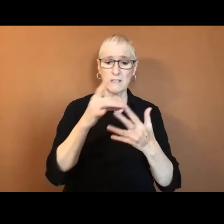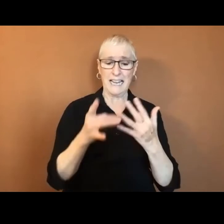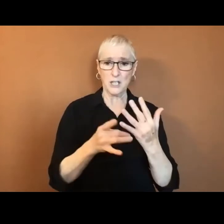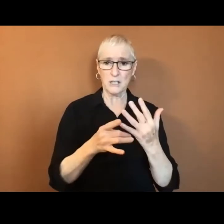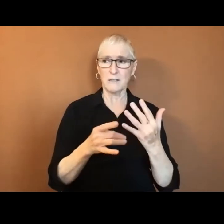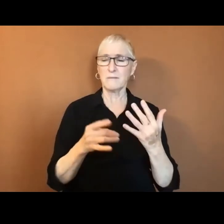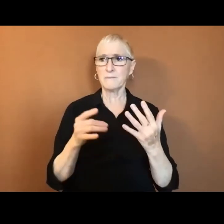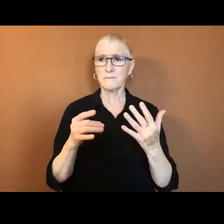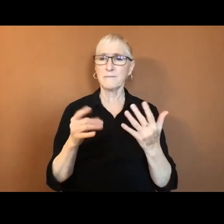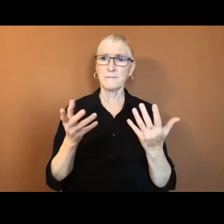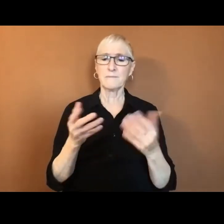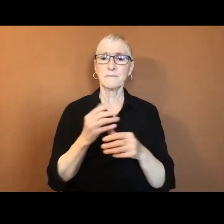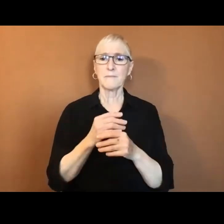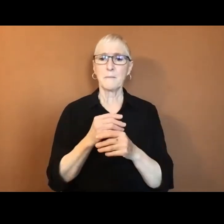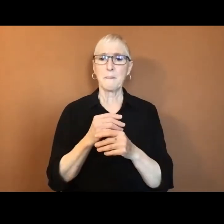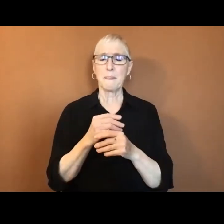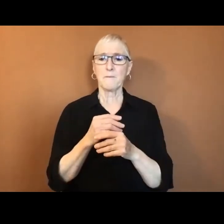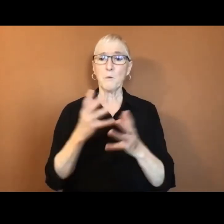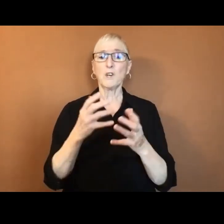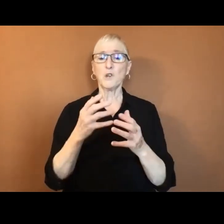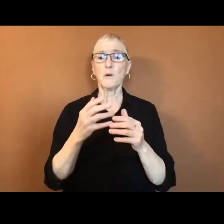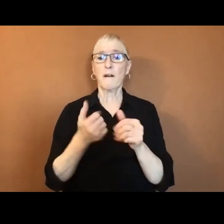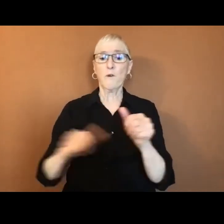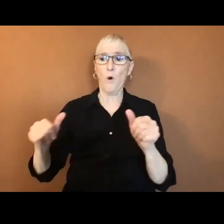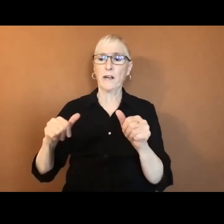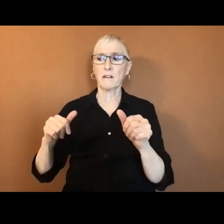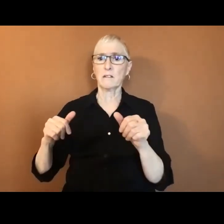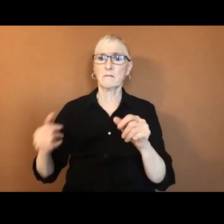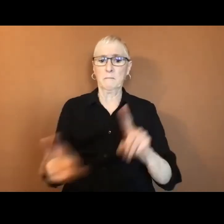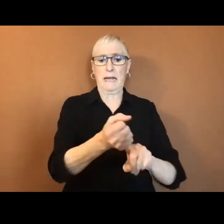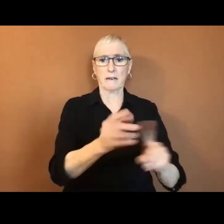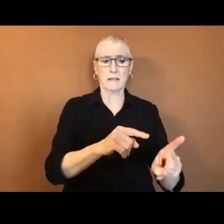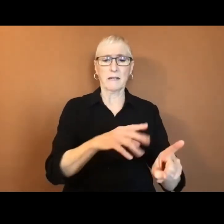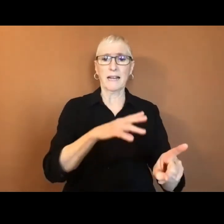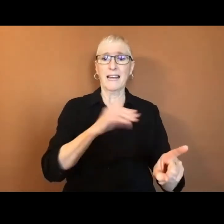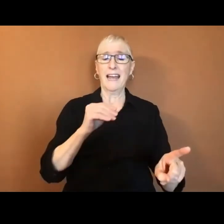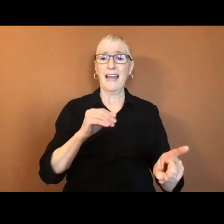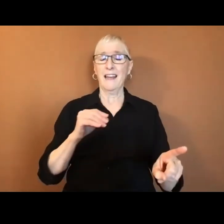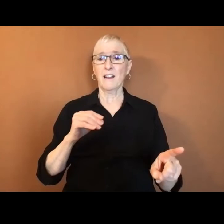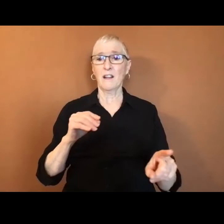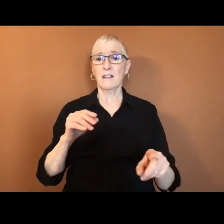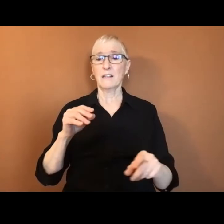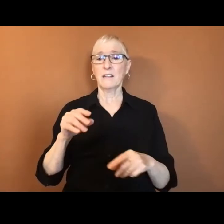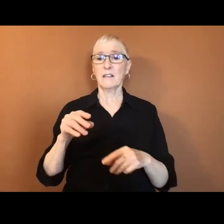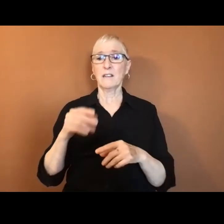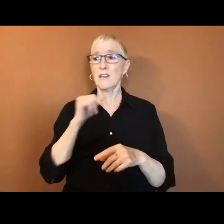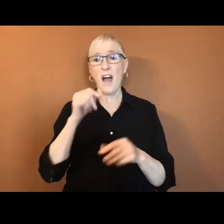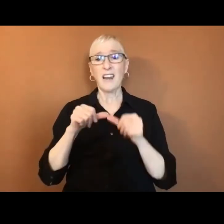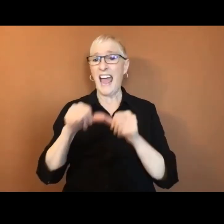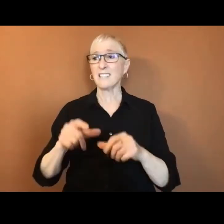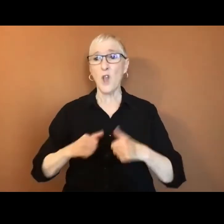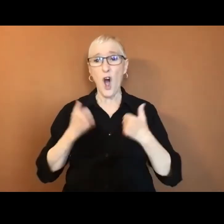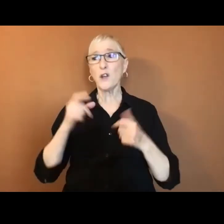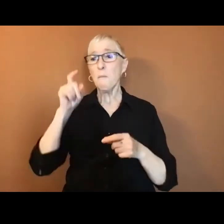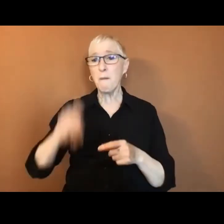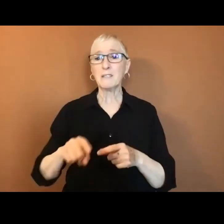want to obviously avoid predation, and then sexual selection, that you're not going to make it long term unless you pass on your genes